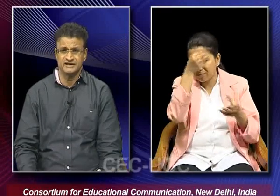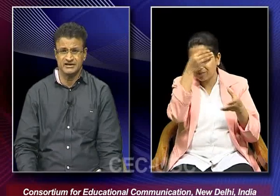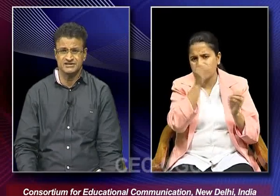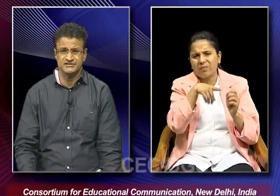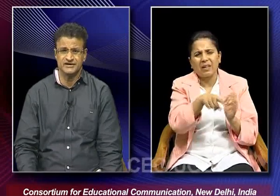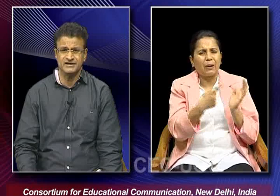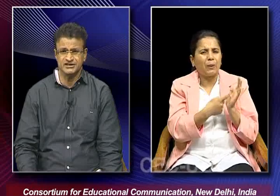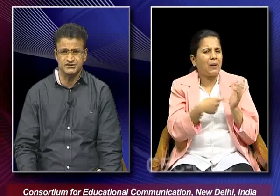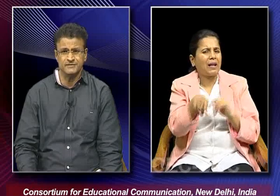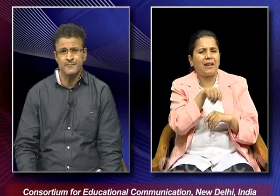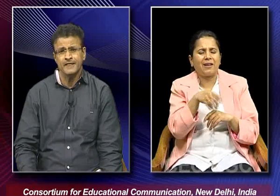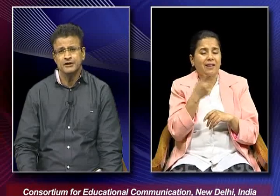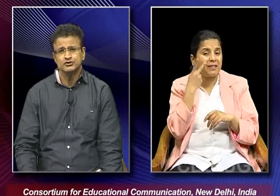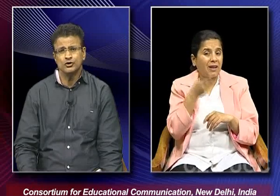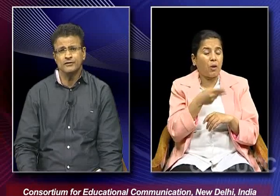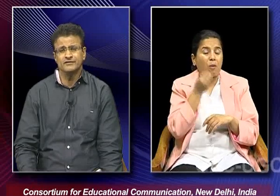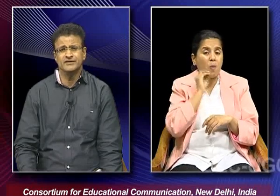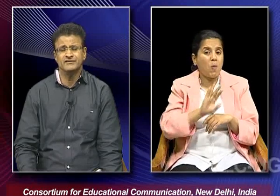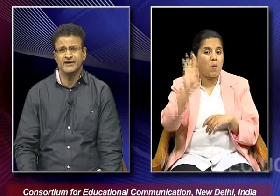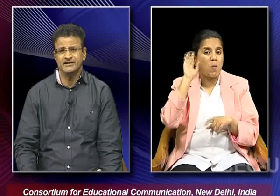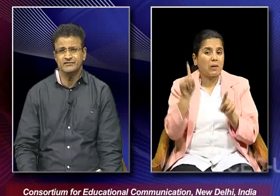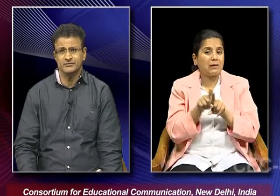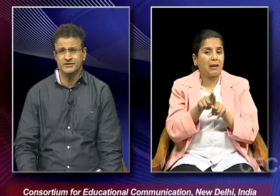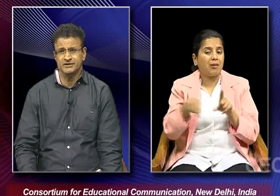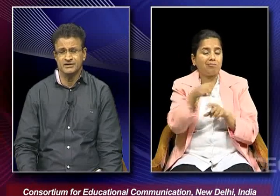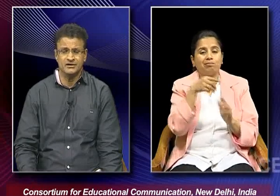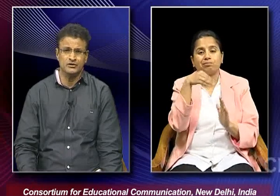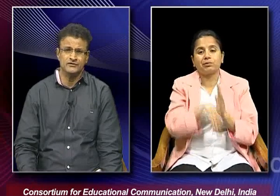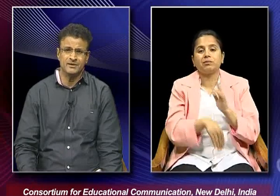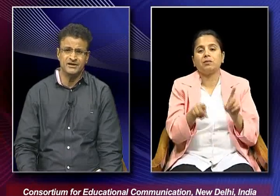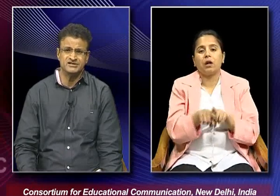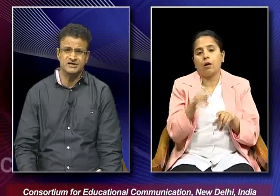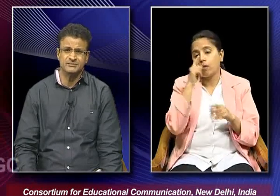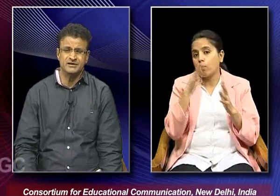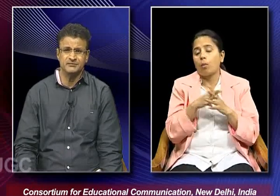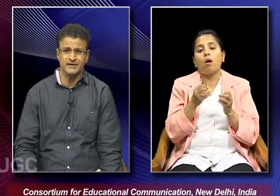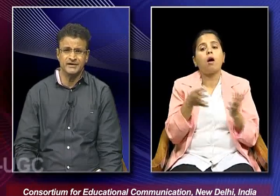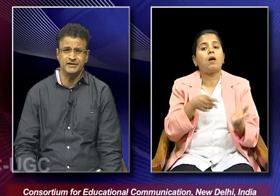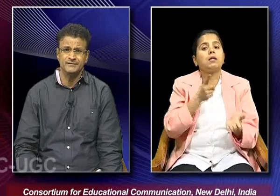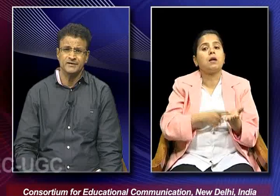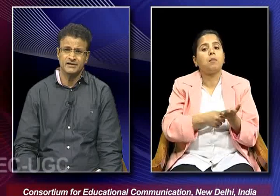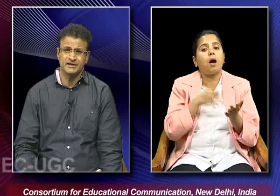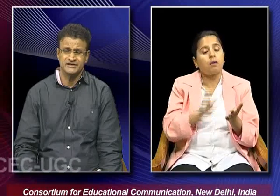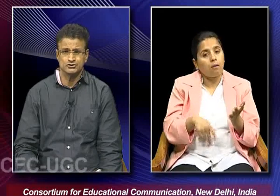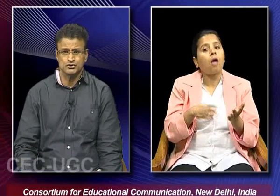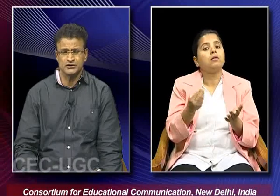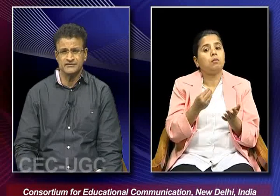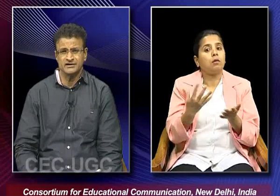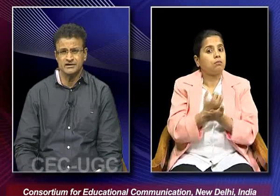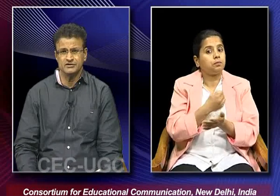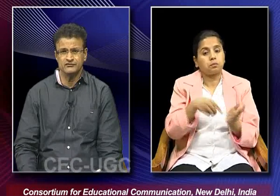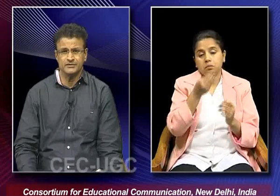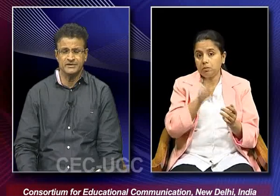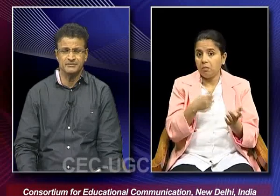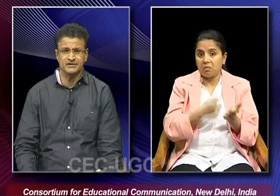very regressive in nature. So we find that women, a lot of demands they are being made, that they should not have any